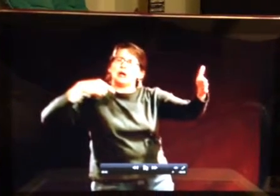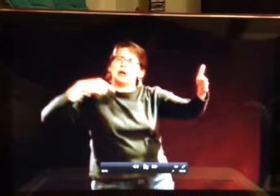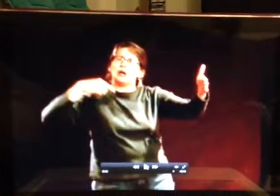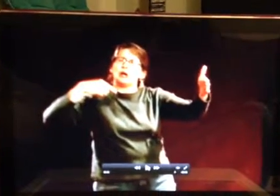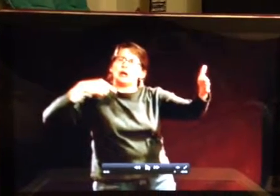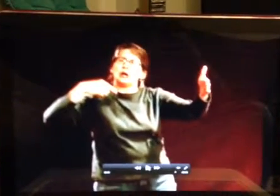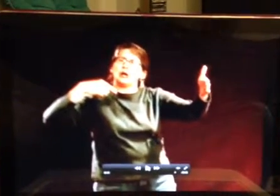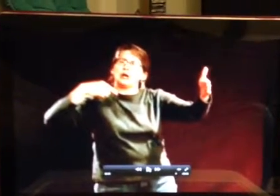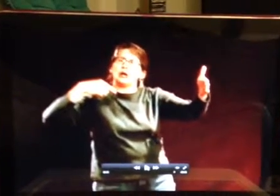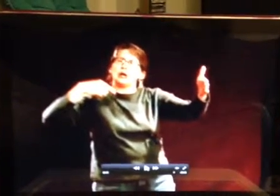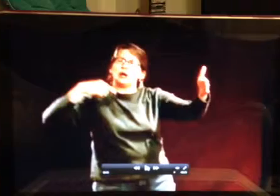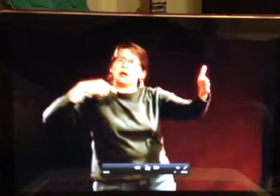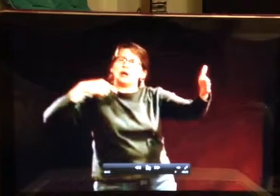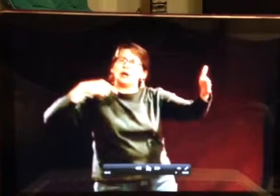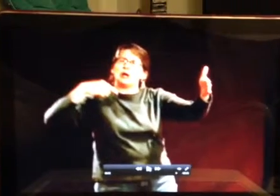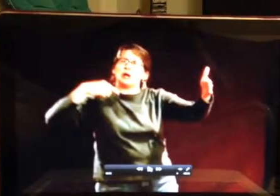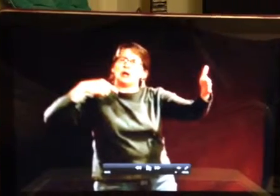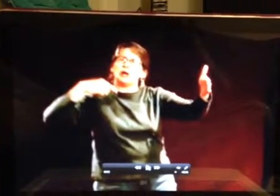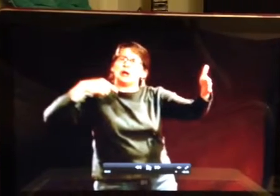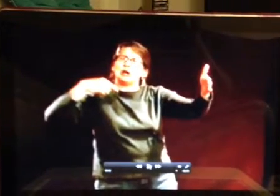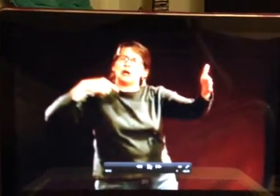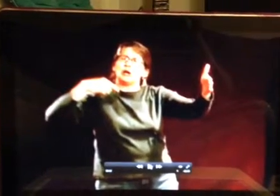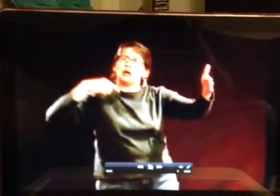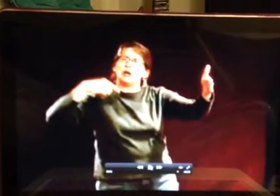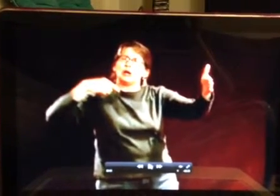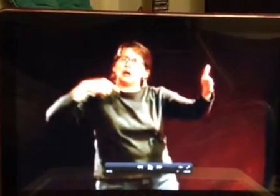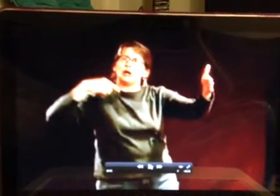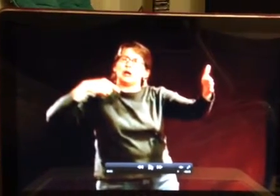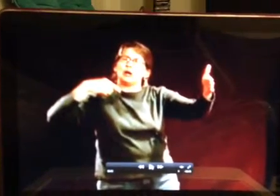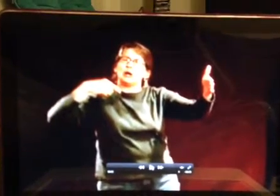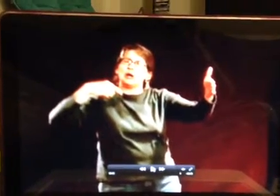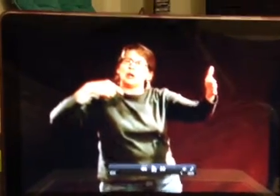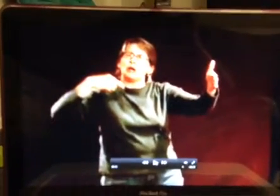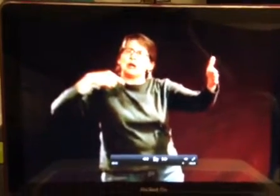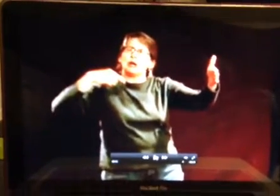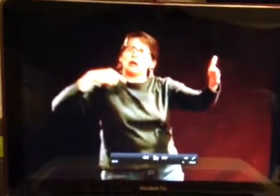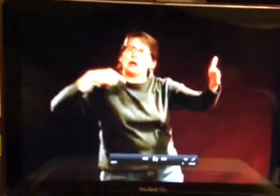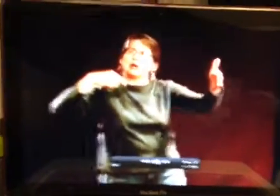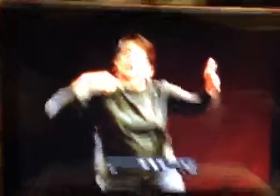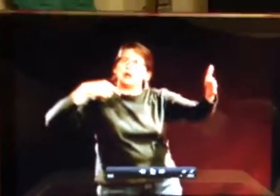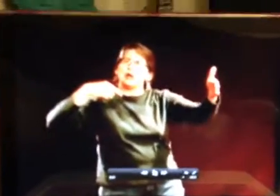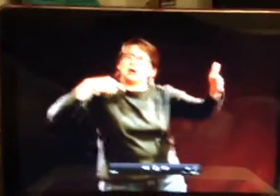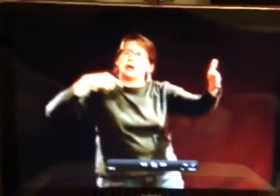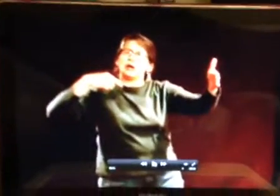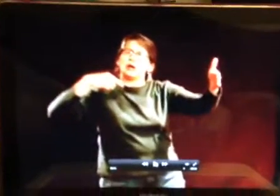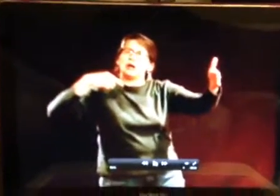blowing too hard and we couldn't keep a straight path if we went in the middle. So we had to go over to the side of the bank